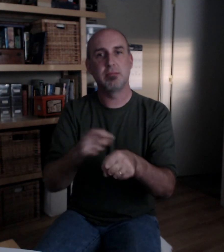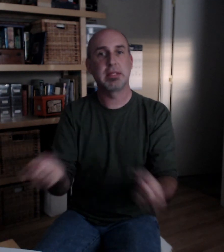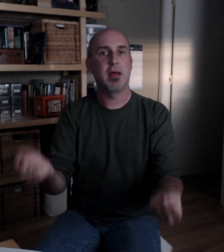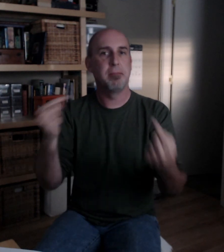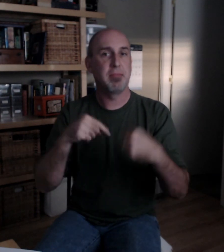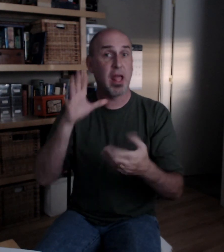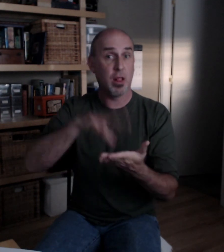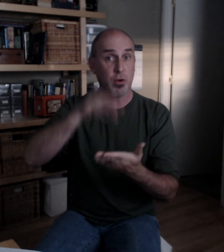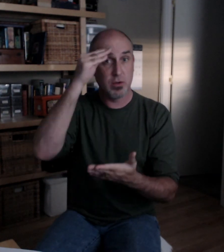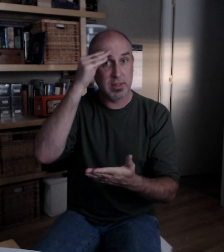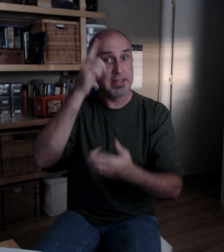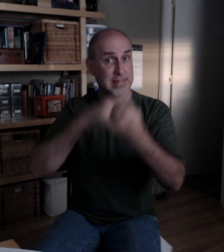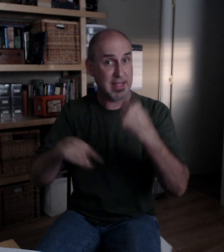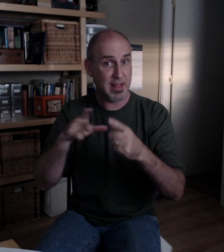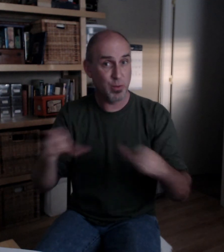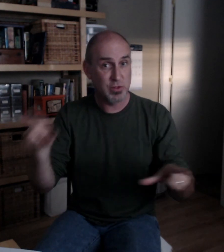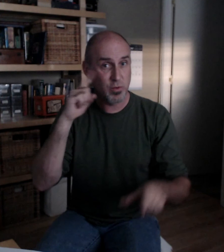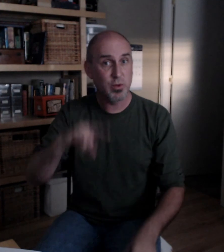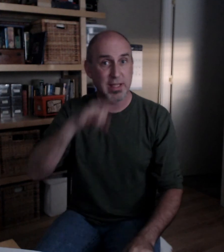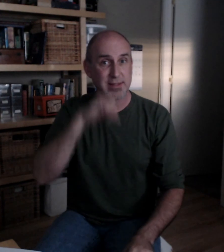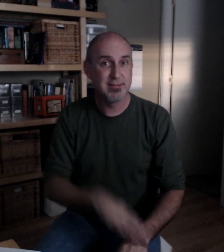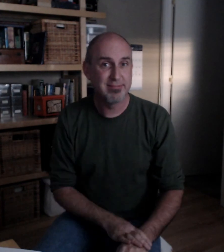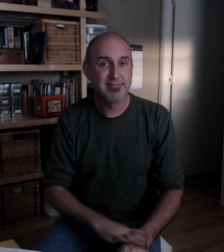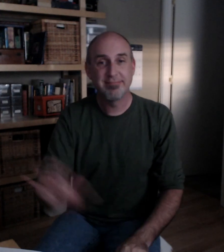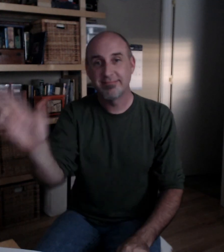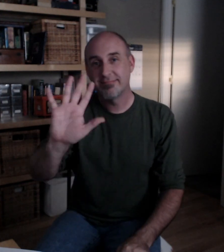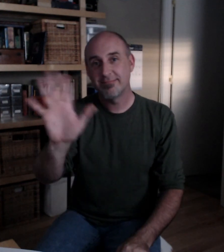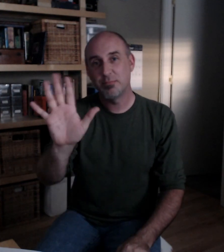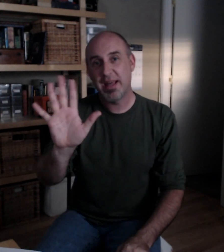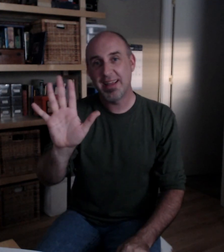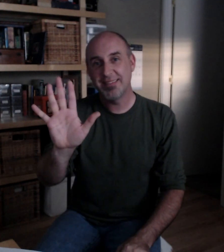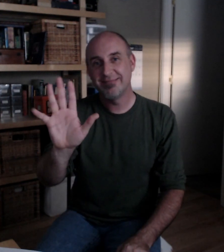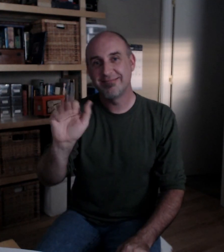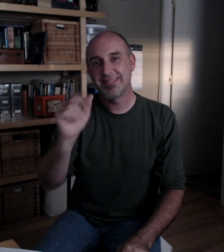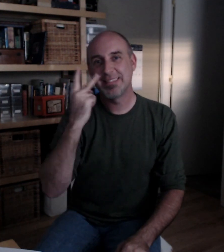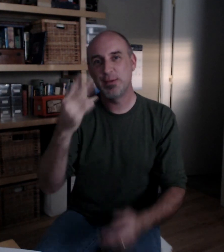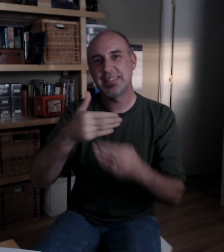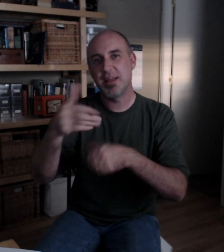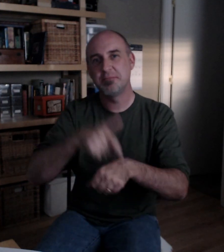to come and learn sign language for your kids. Bye. See you next time.